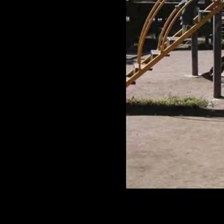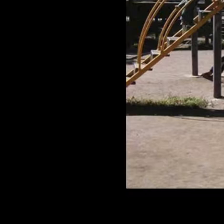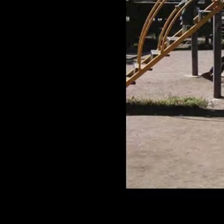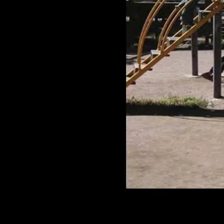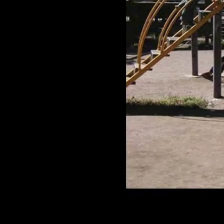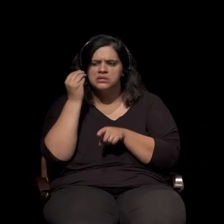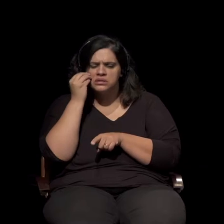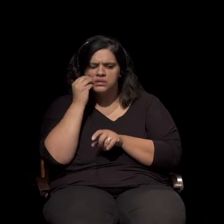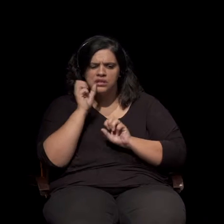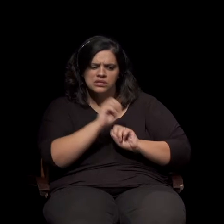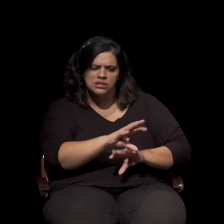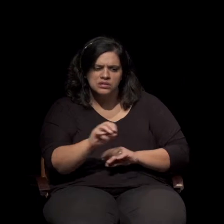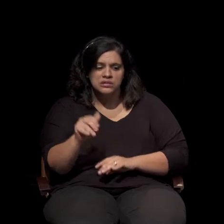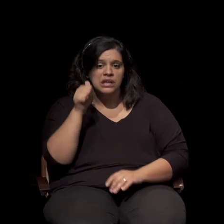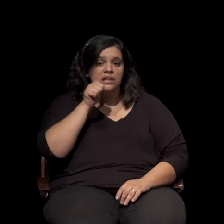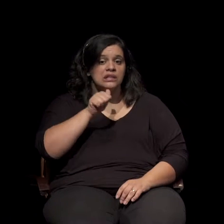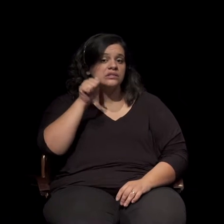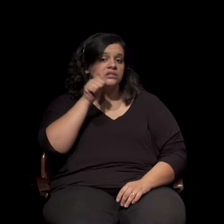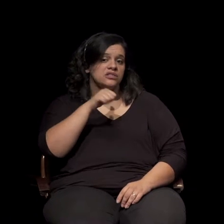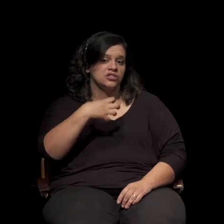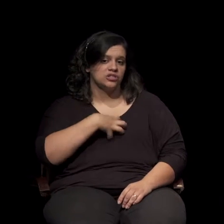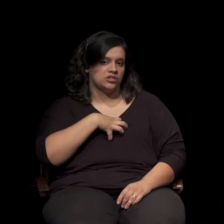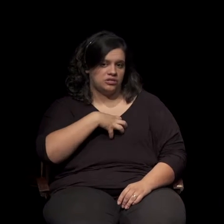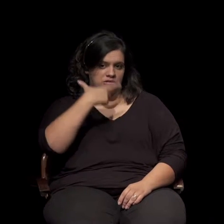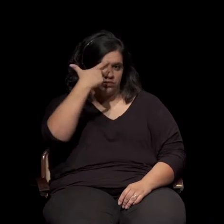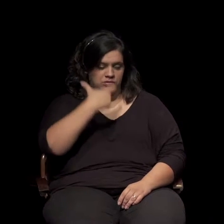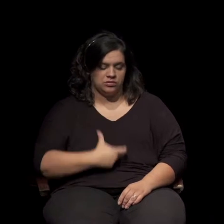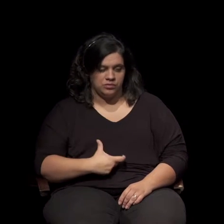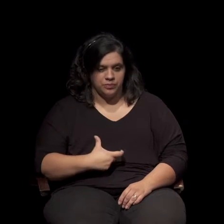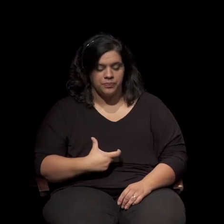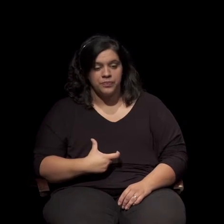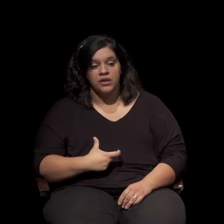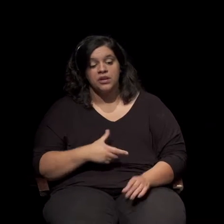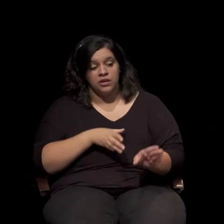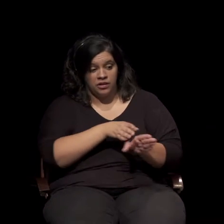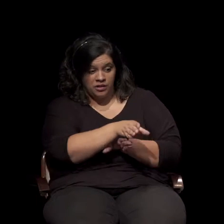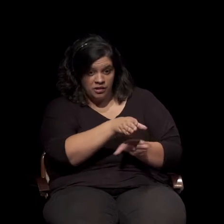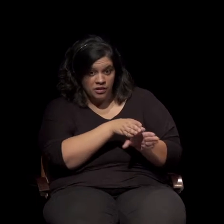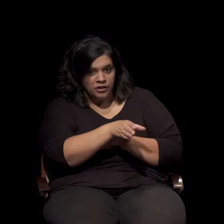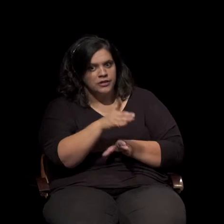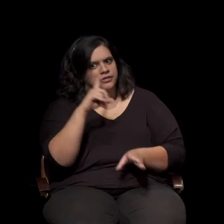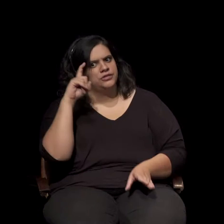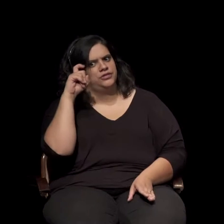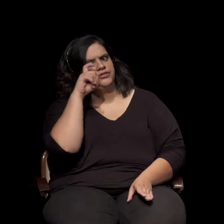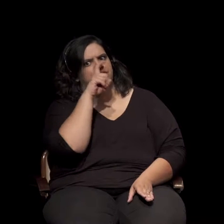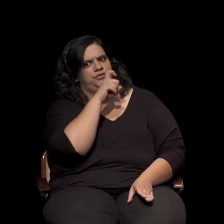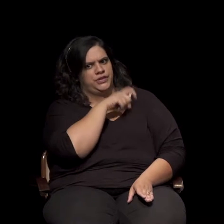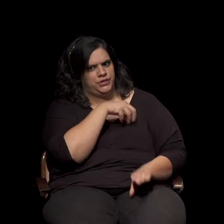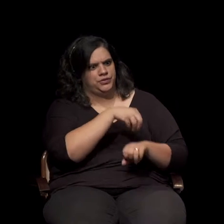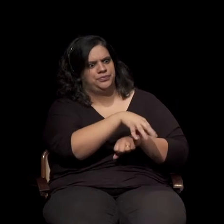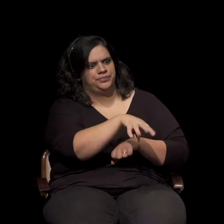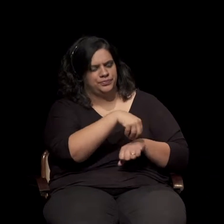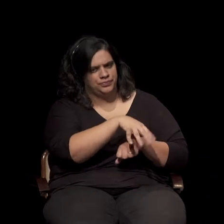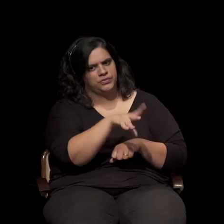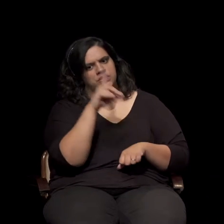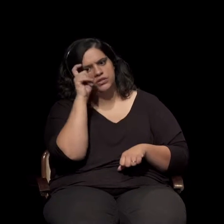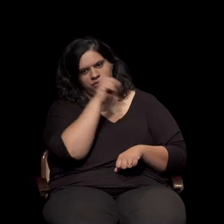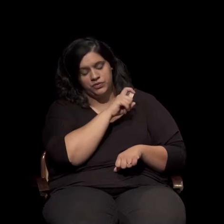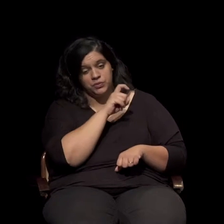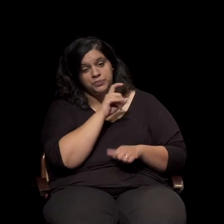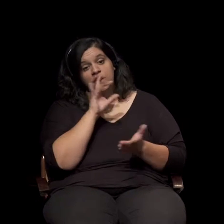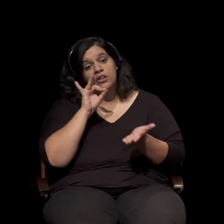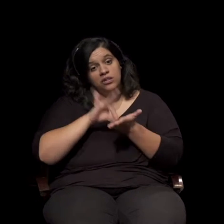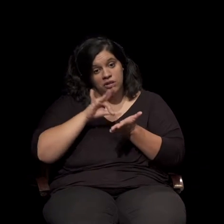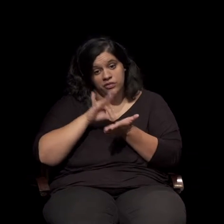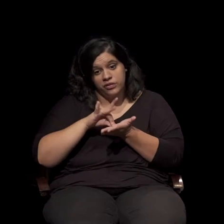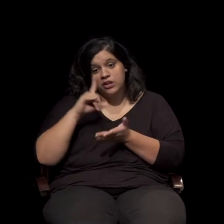girls. This latter lesson is hard work. The hardest, in fact, for girlness does